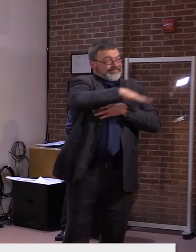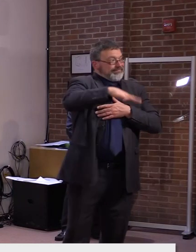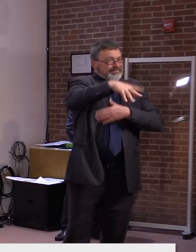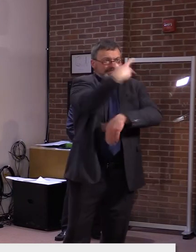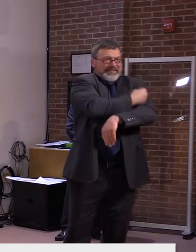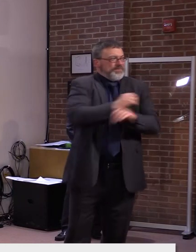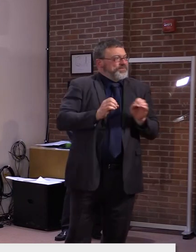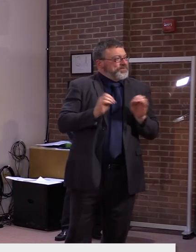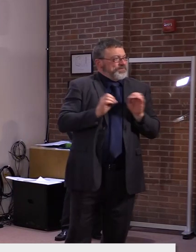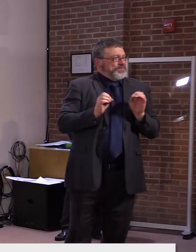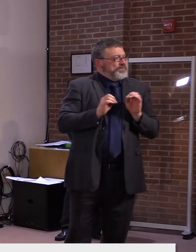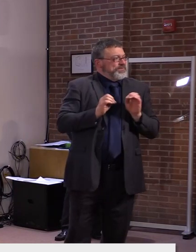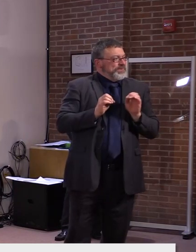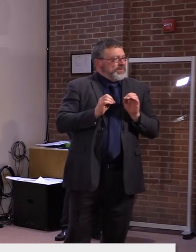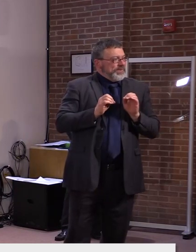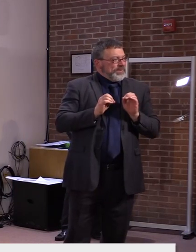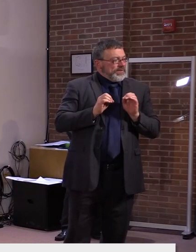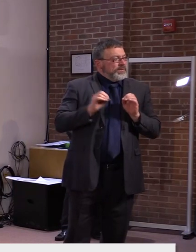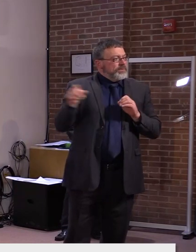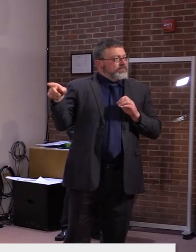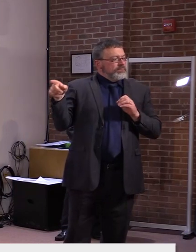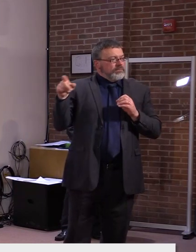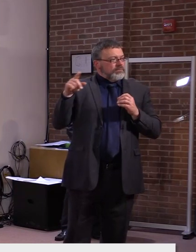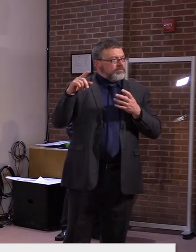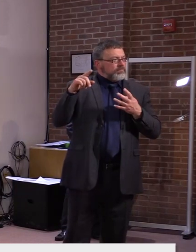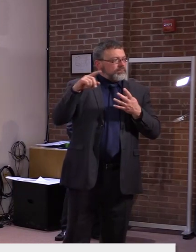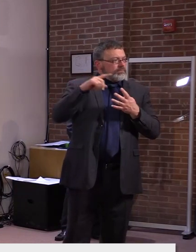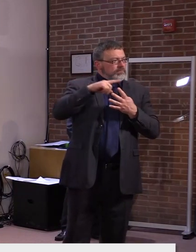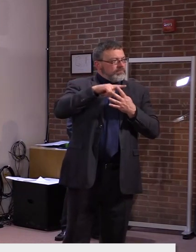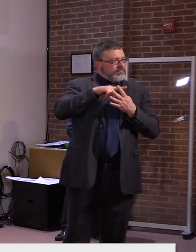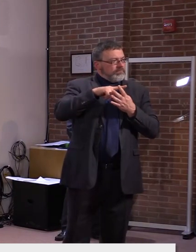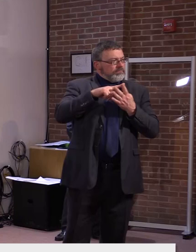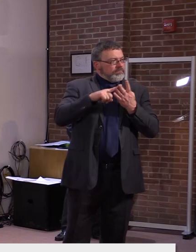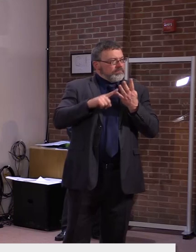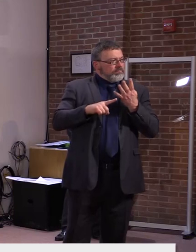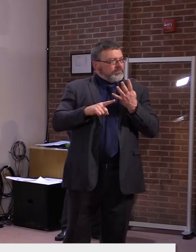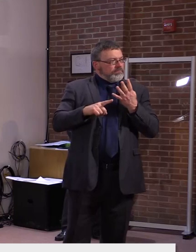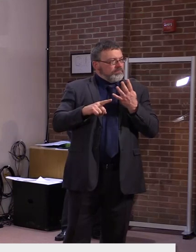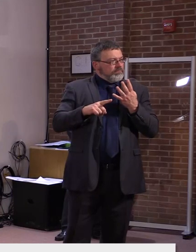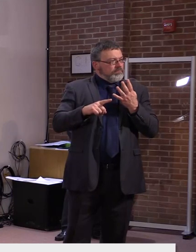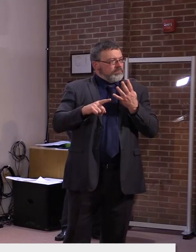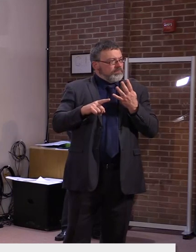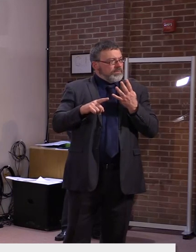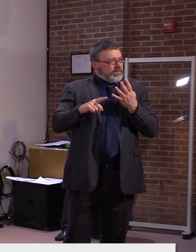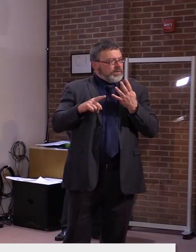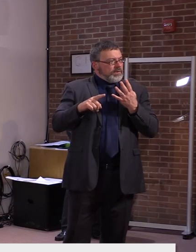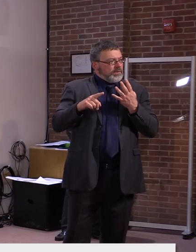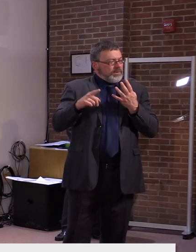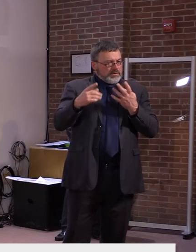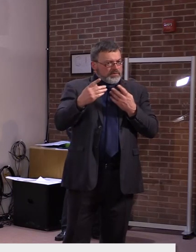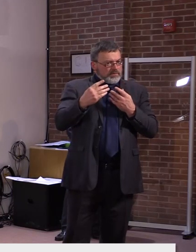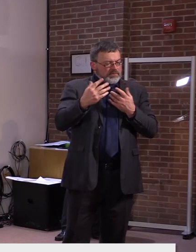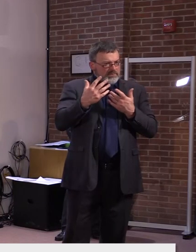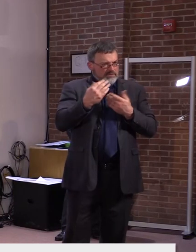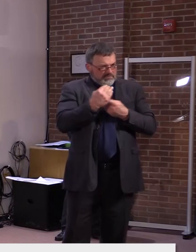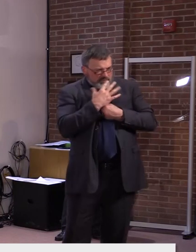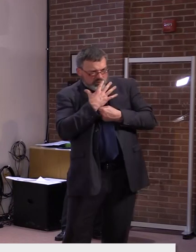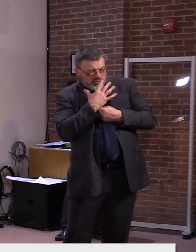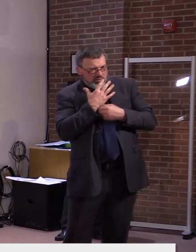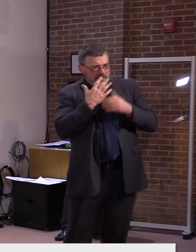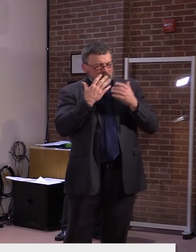supposed to quarantine, but they can still practice. Can you explain the thinking on that, if they're supposed to be isolated?